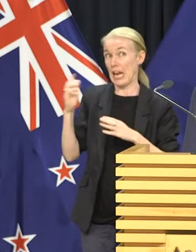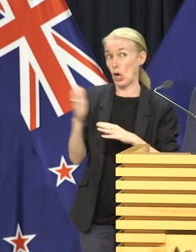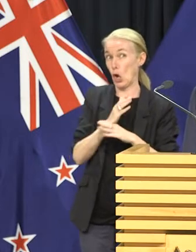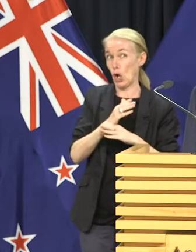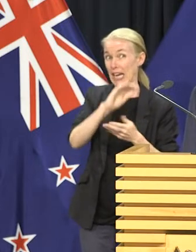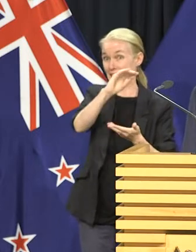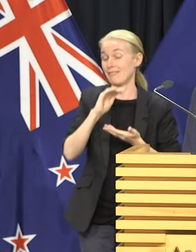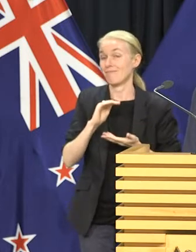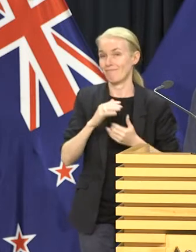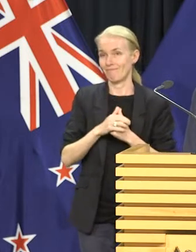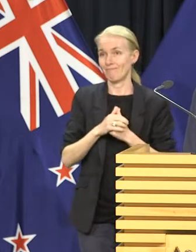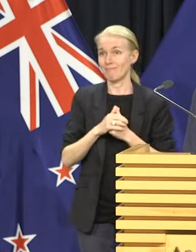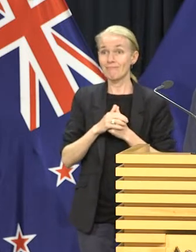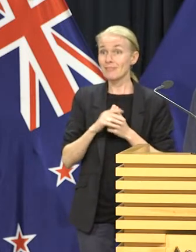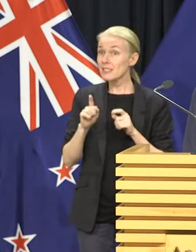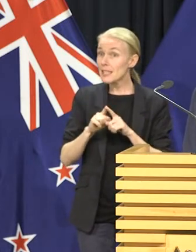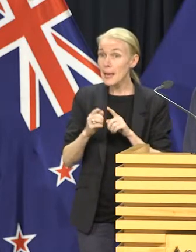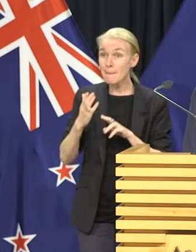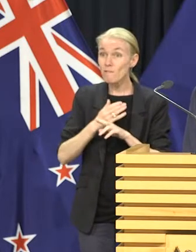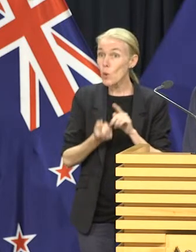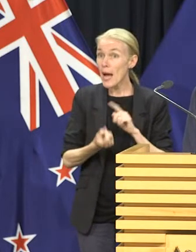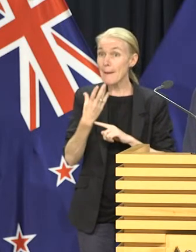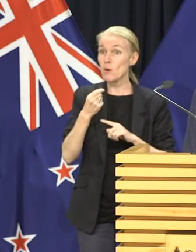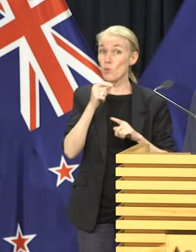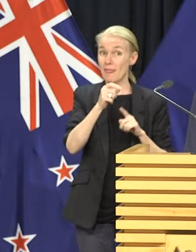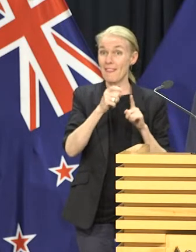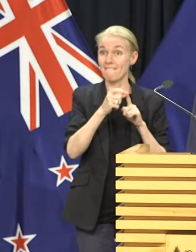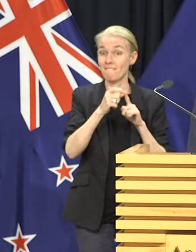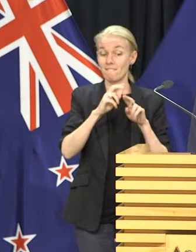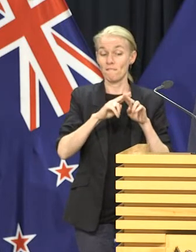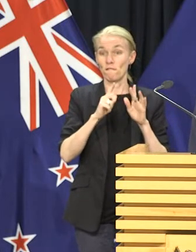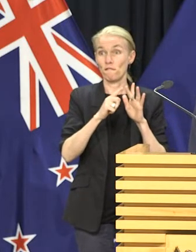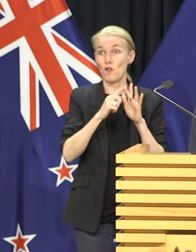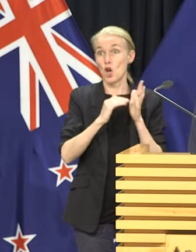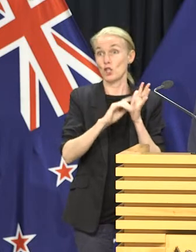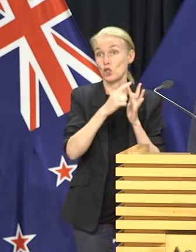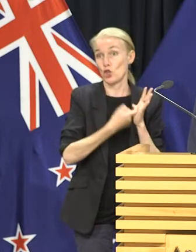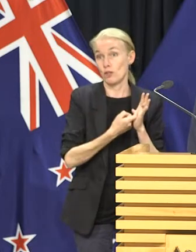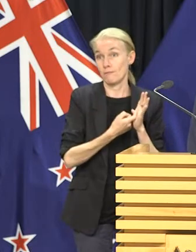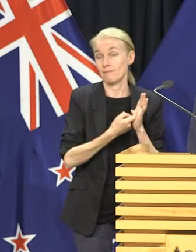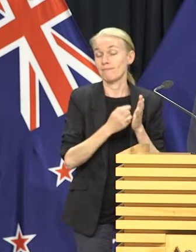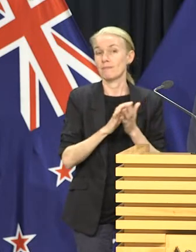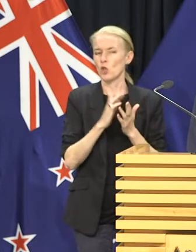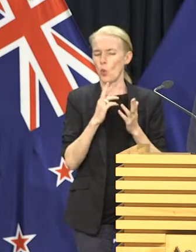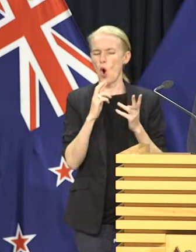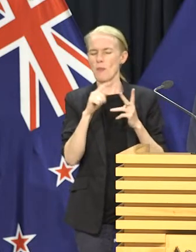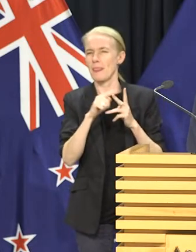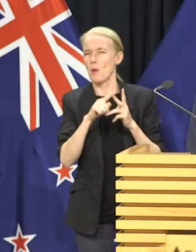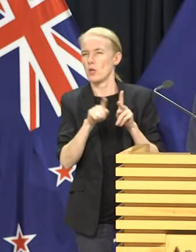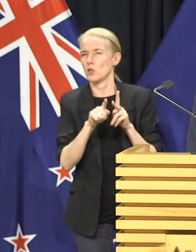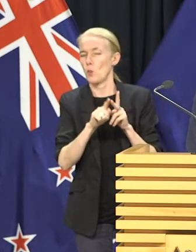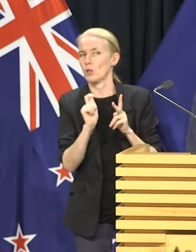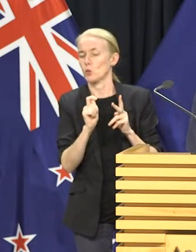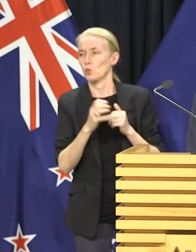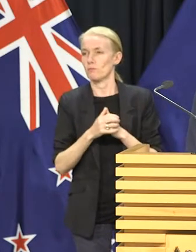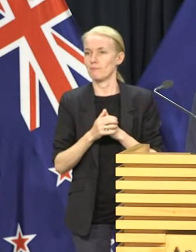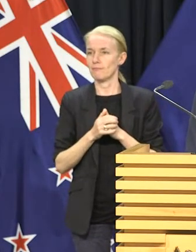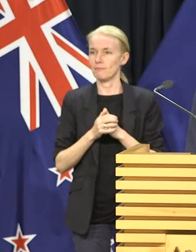be able to have good discussions with Janssen around that too. Last couple of questions, thanks. You obviously didn't know